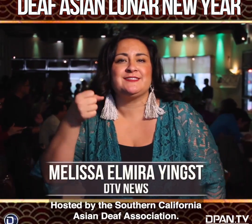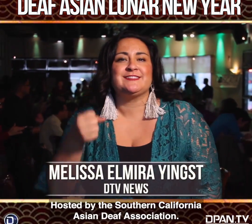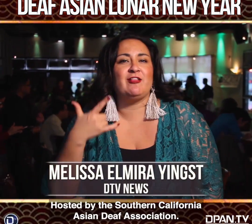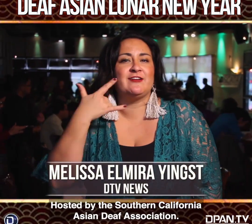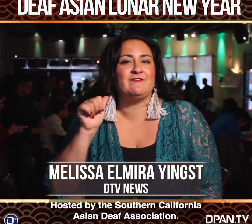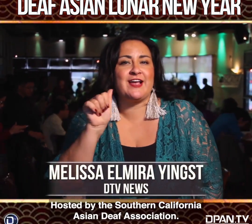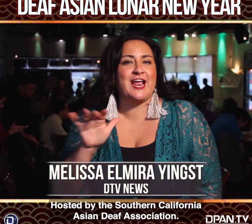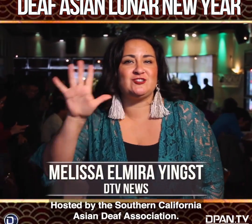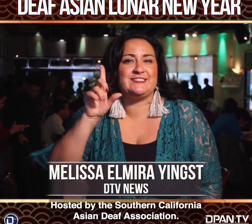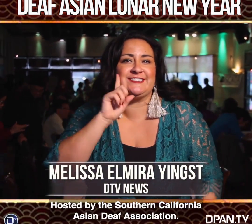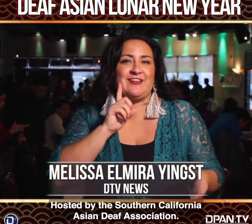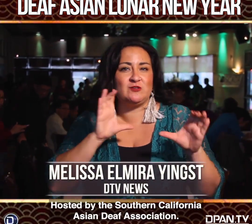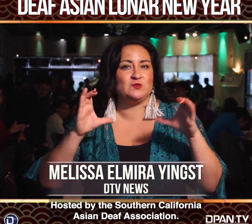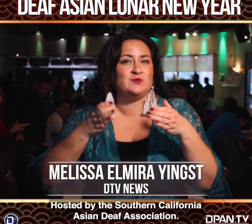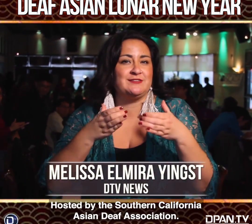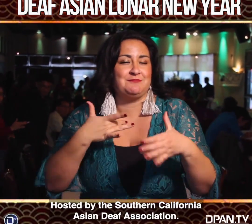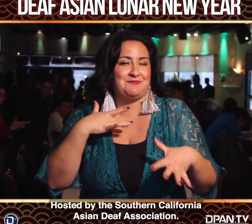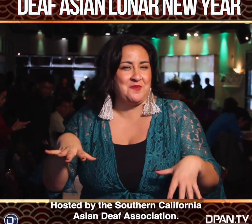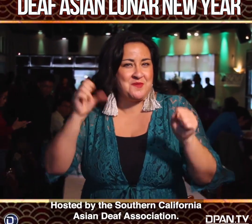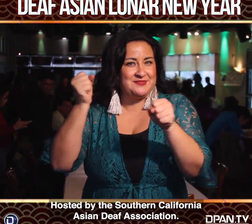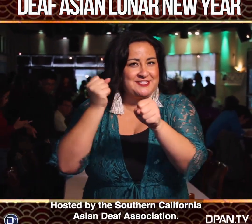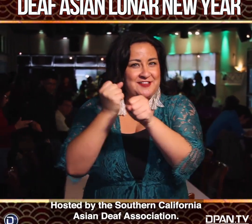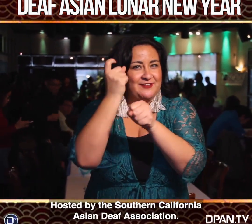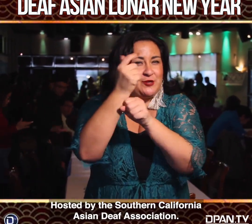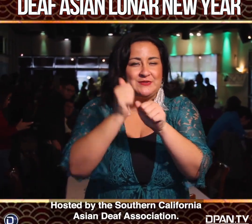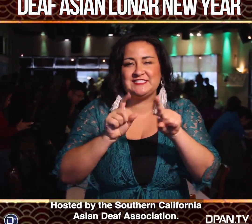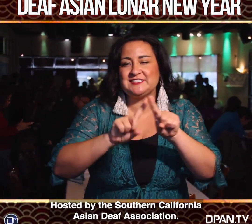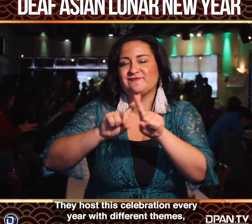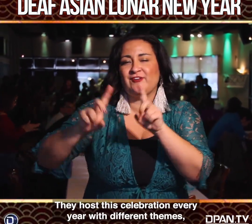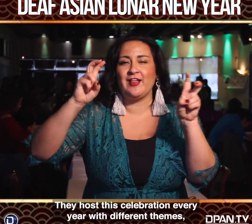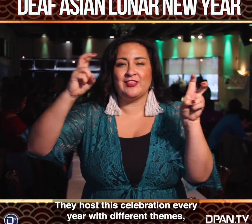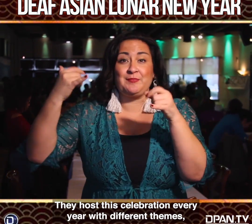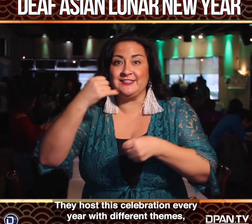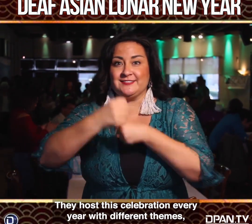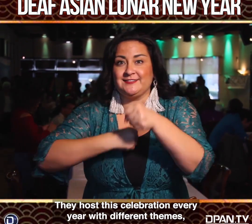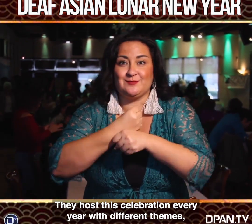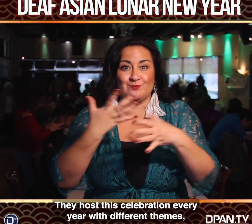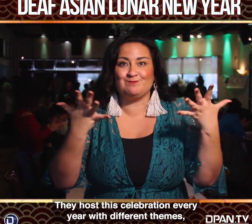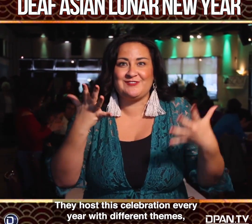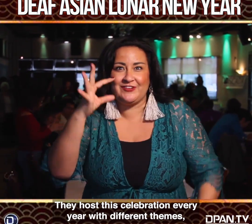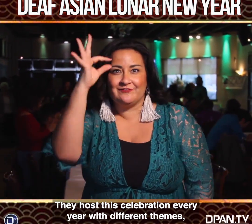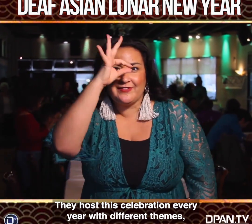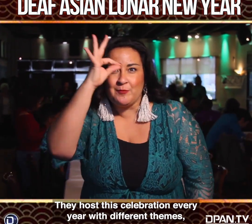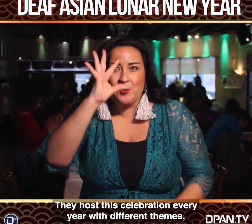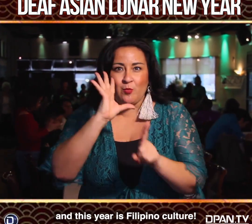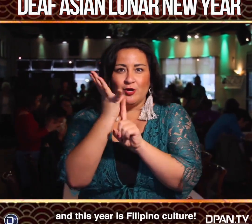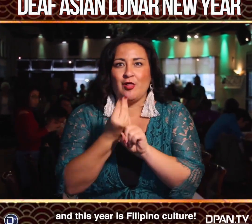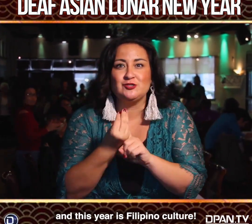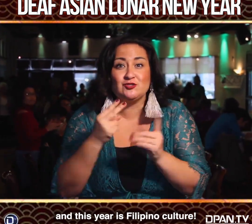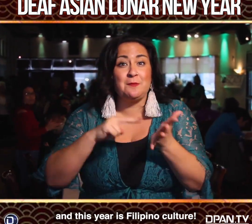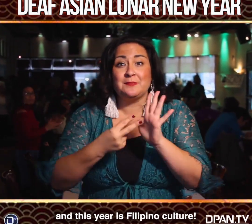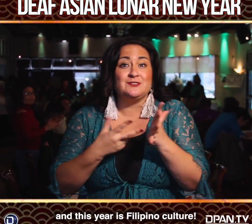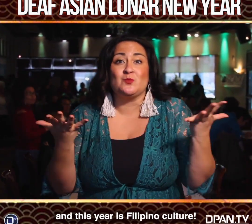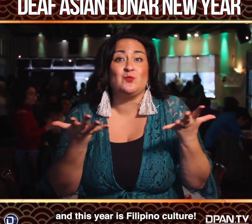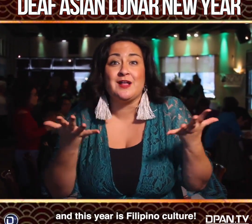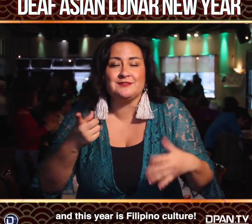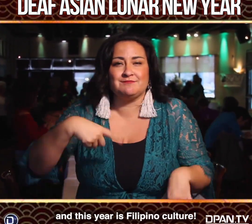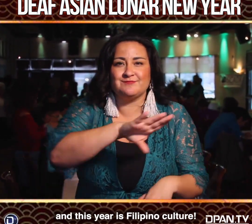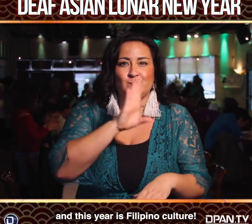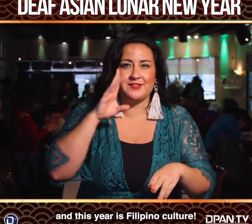hosted by the Southern California Asian Deaf Association. They host the celebration every year with different themes, and this year is Filipino culture,